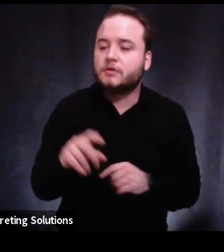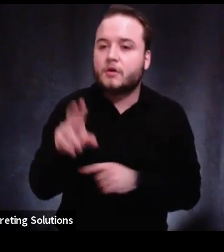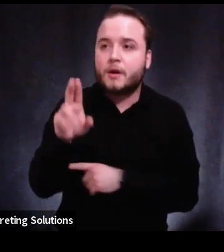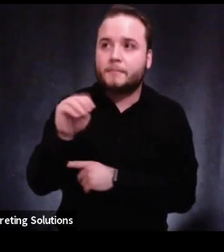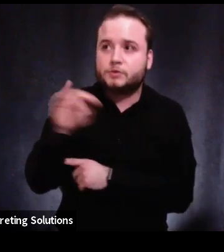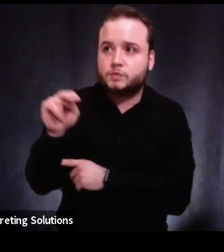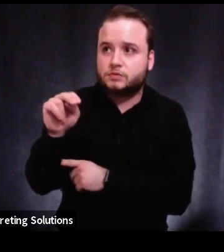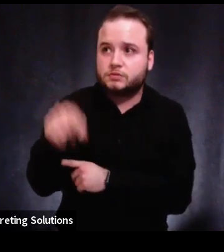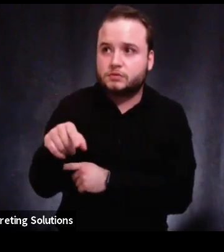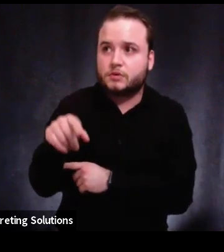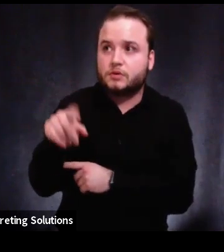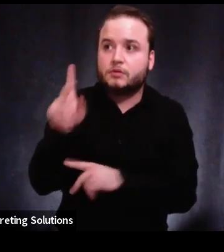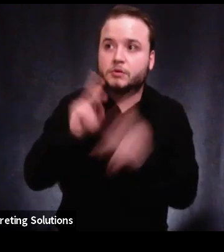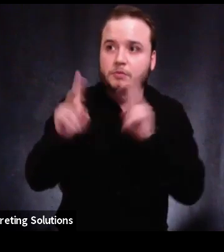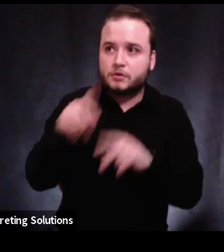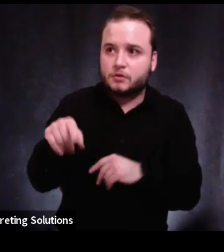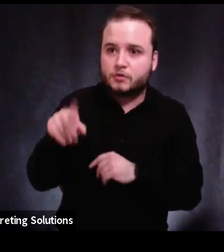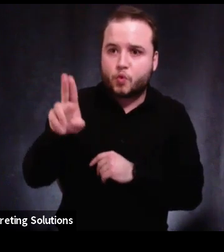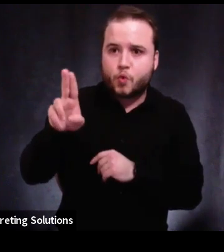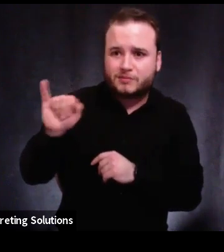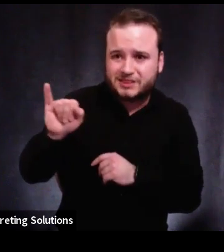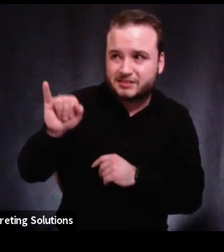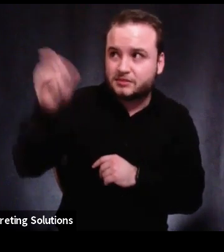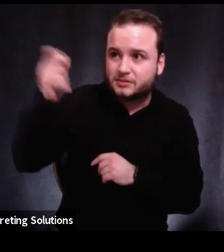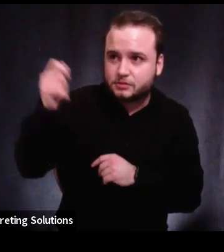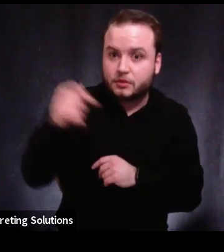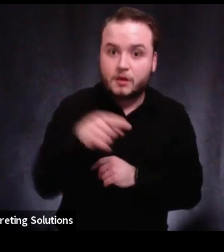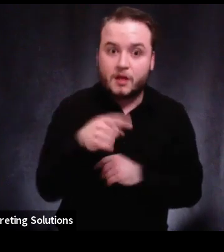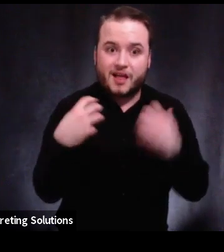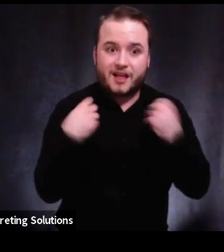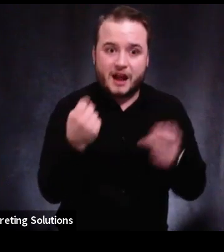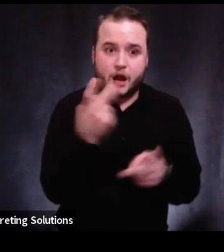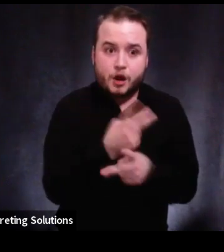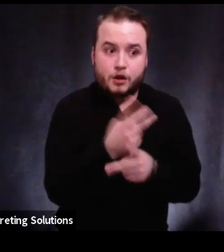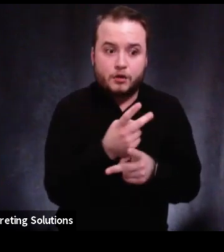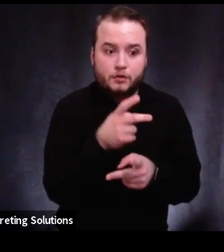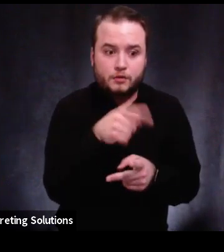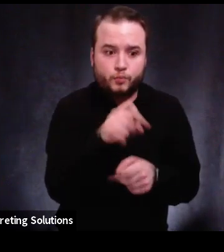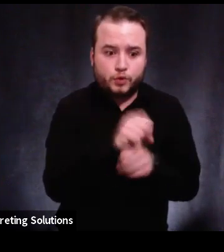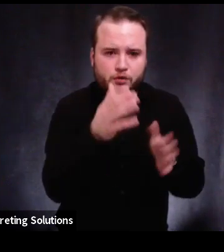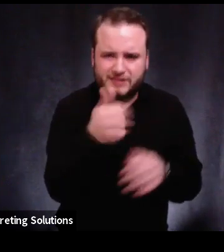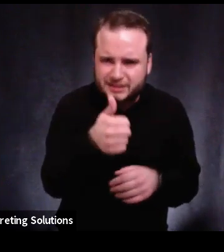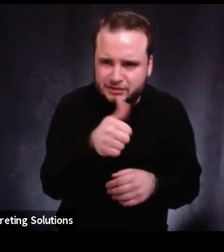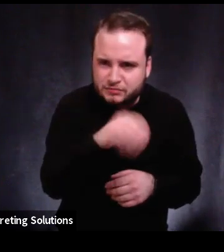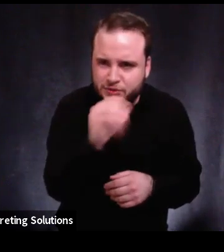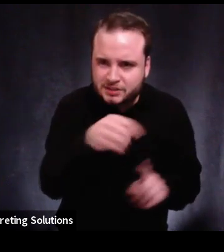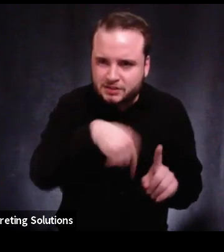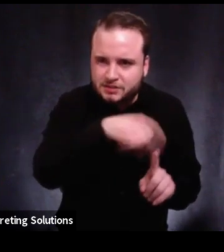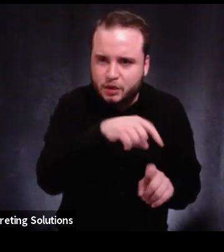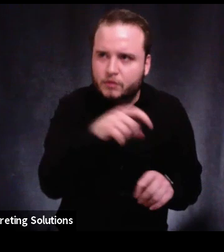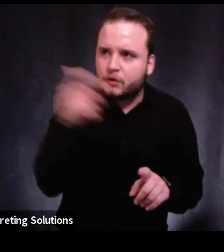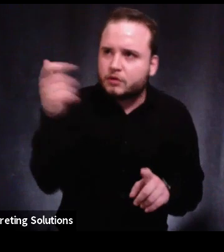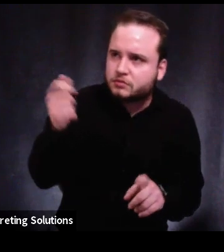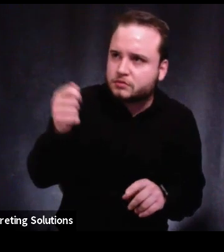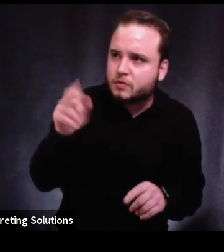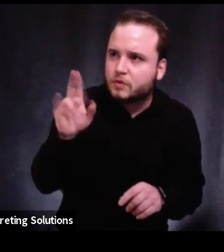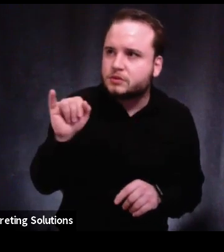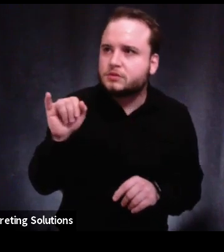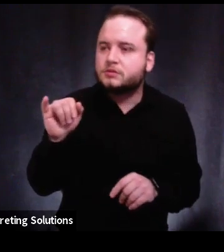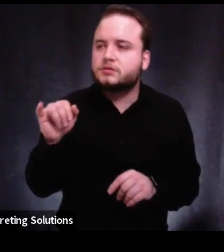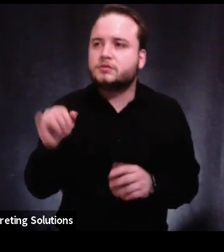workers. Granted, the elective surgery and the elective care delay was well-intentioned. Nobody's questioning